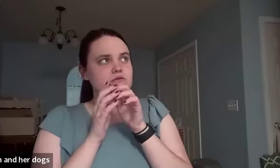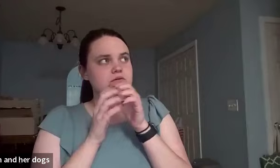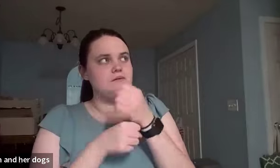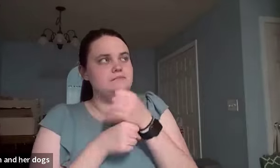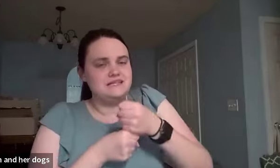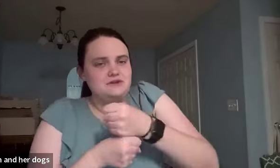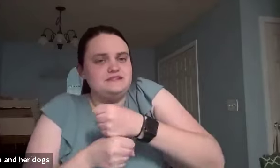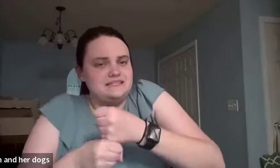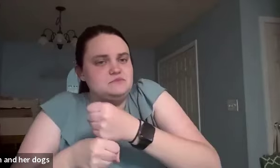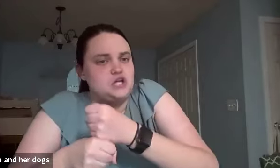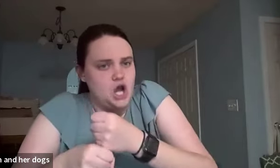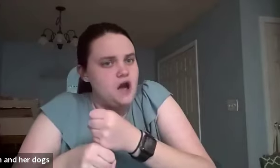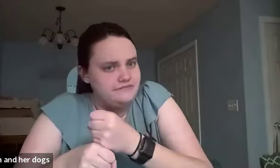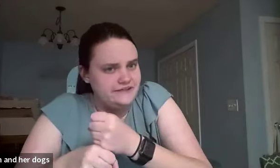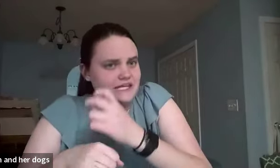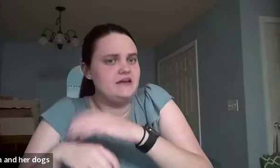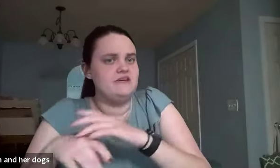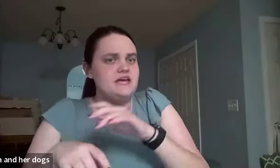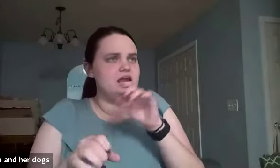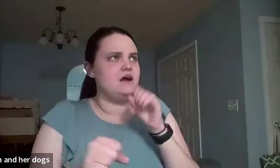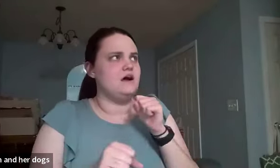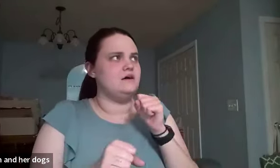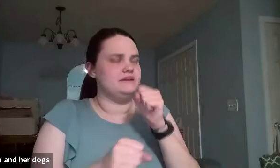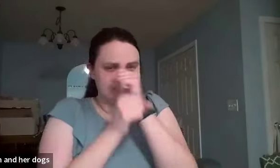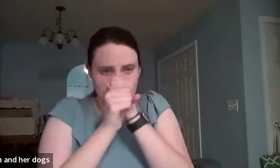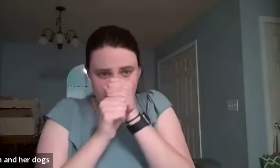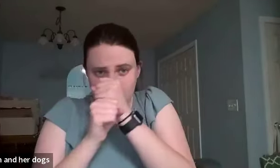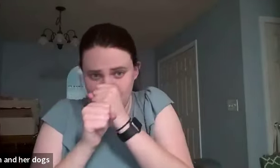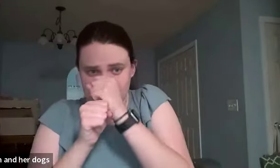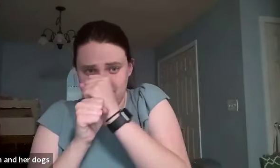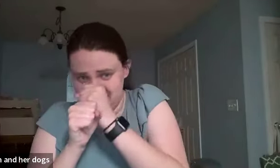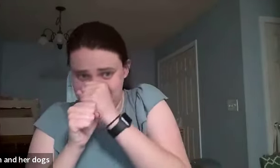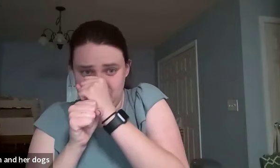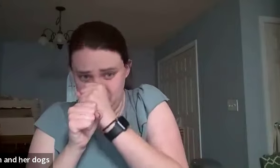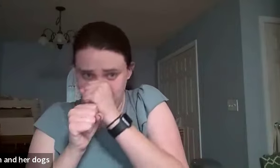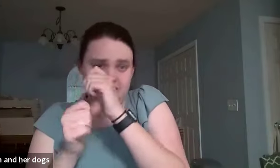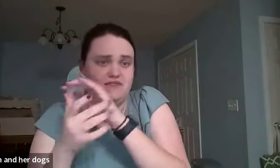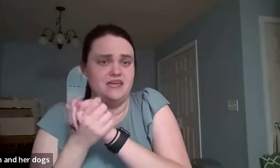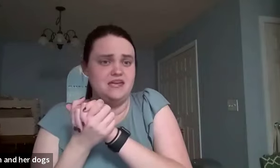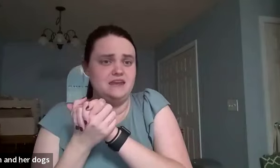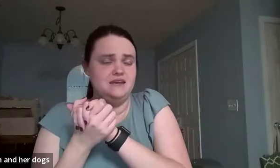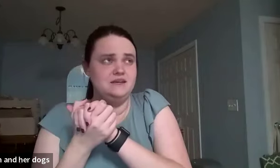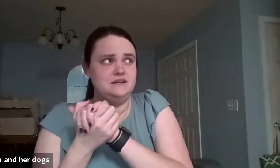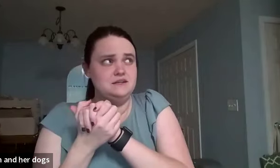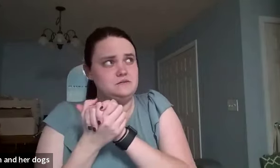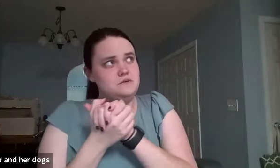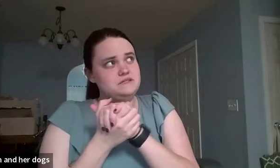mosquito is like similar to coffee. And then because it's like on your nose, like mosquito, and then what was